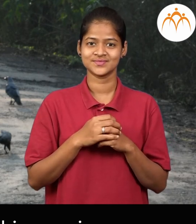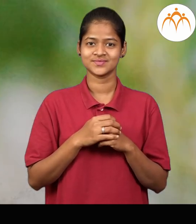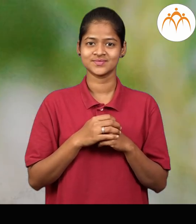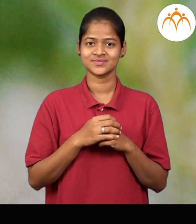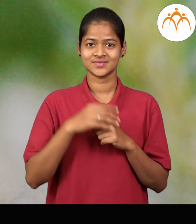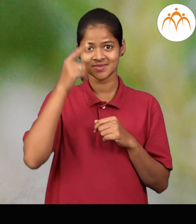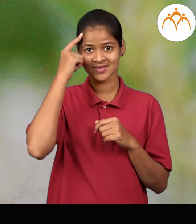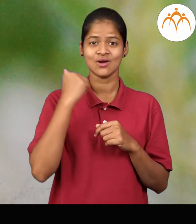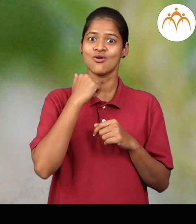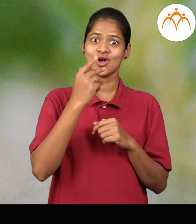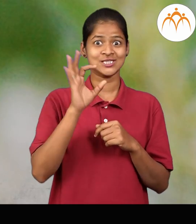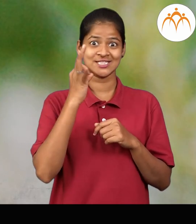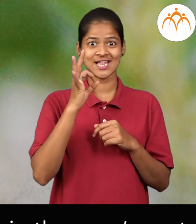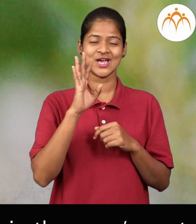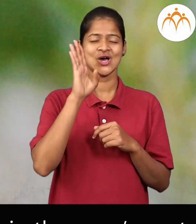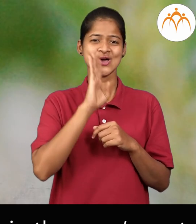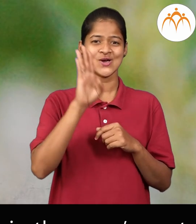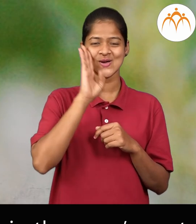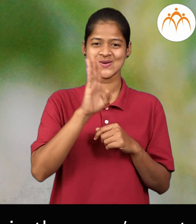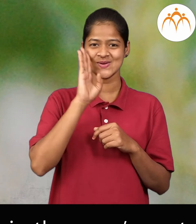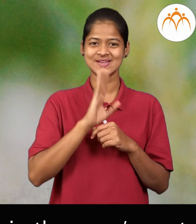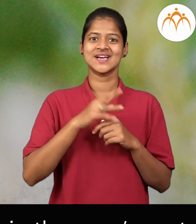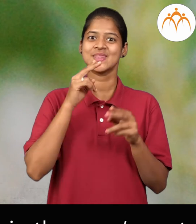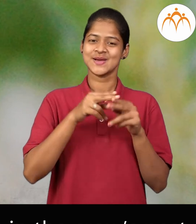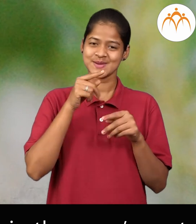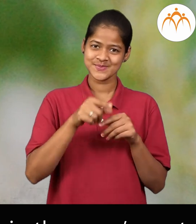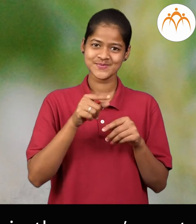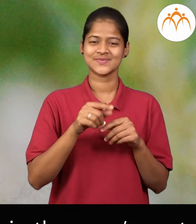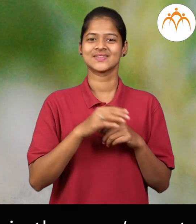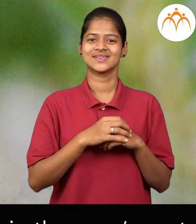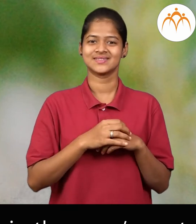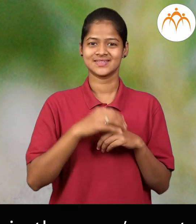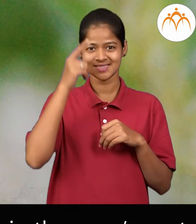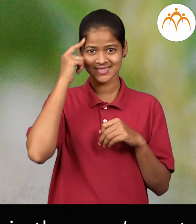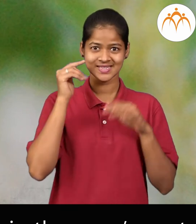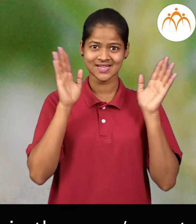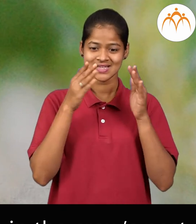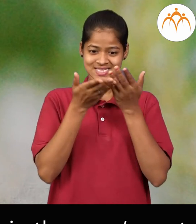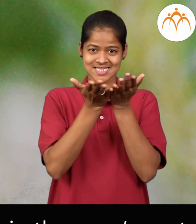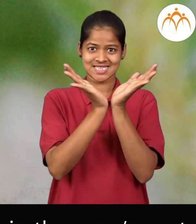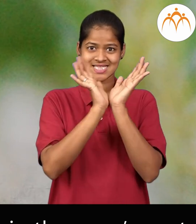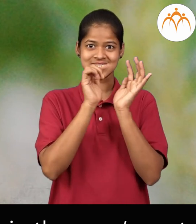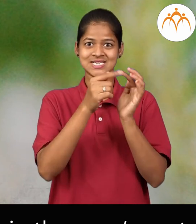Cuckoo. A female cuckoo lays eggs in the crow's nest.